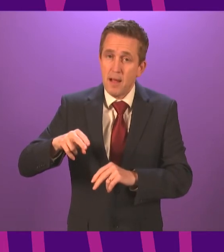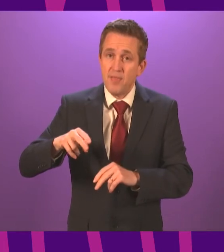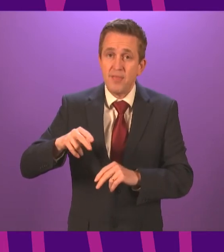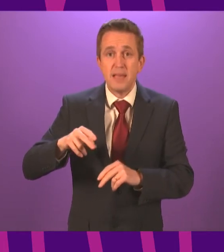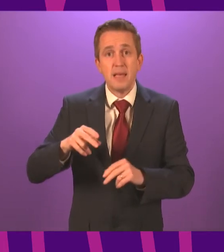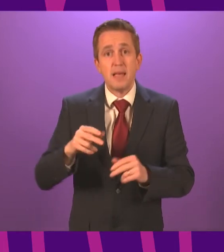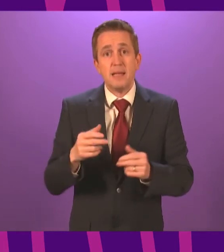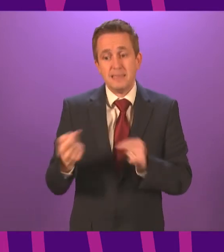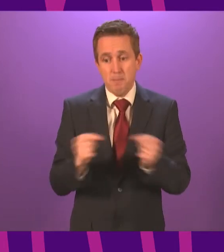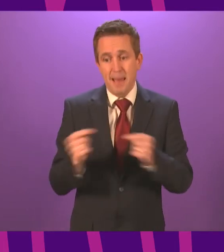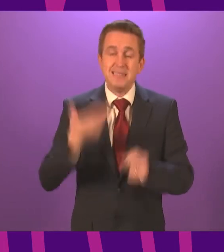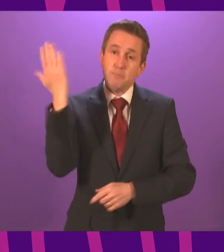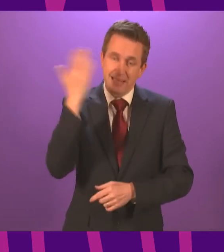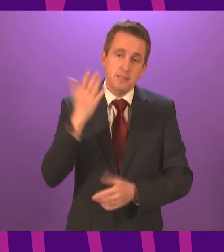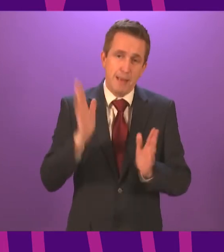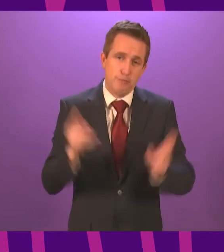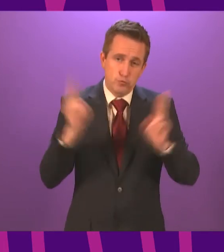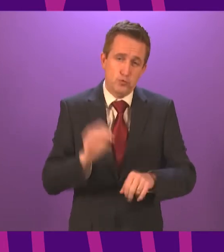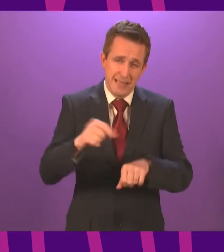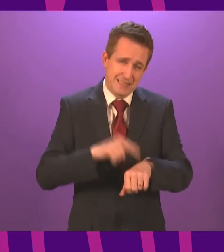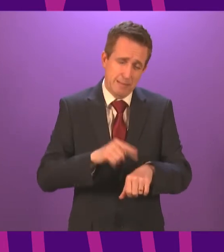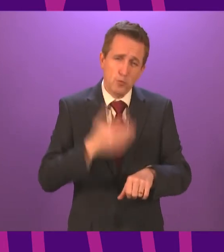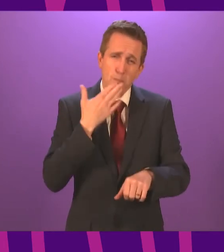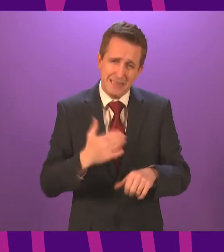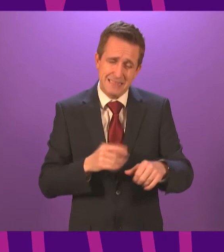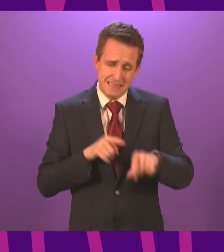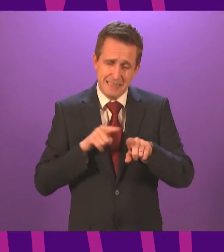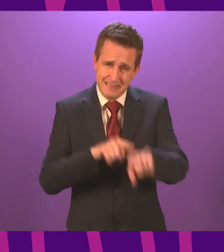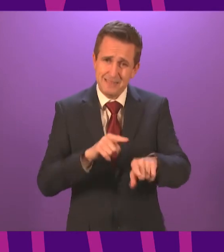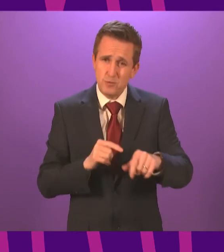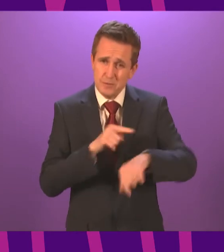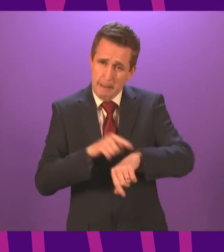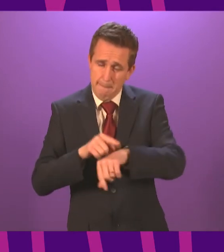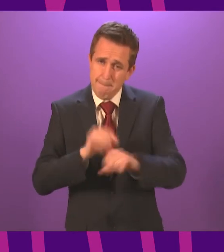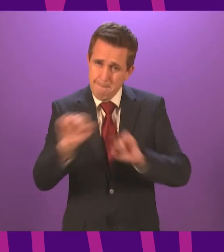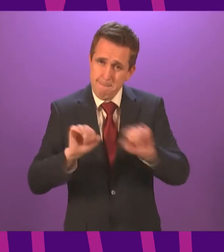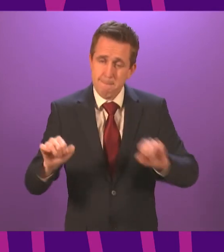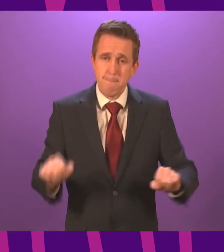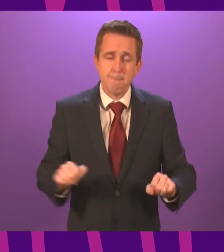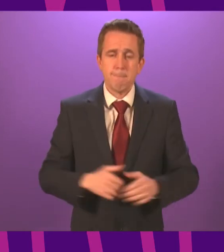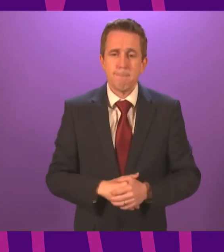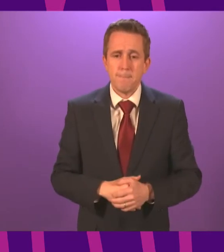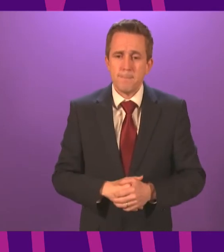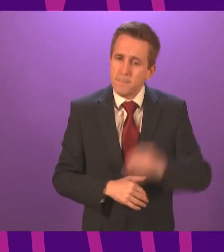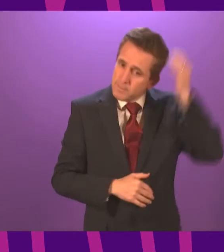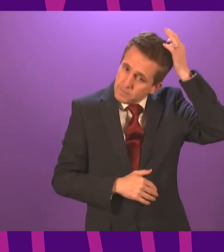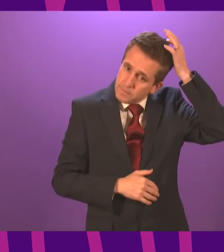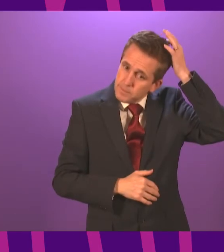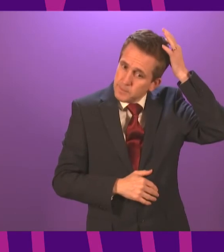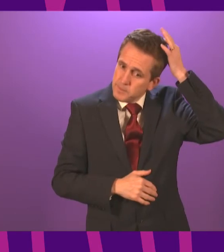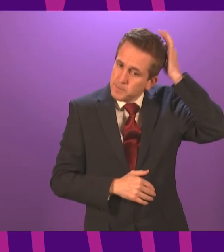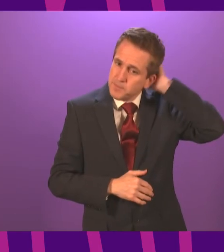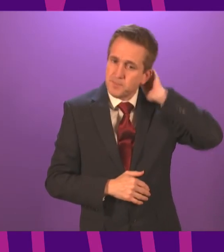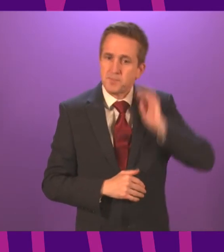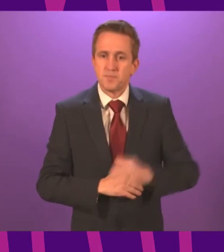open debate speakers to lose some time as well. So please keep to your time limits. Shona Robinson to be followed by Annie Wells. Shona Robinson. Well, thank you, Presiding Officer, and